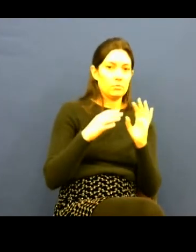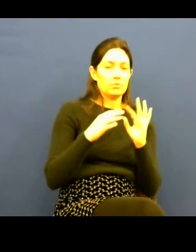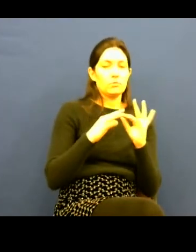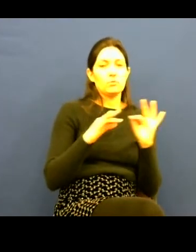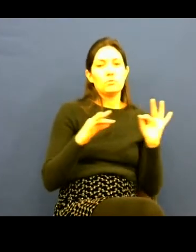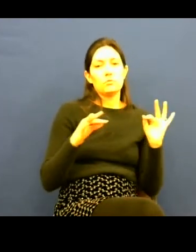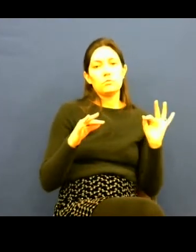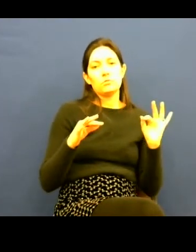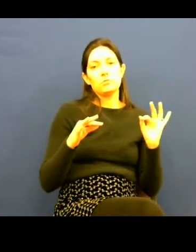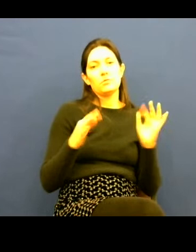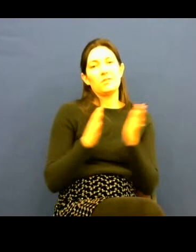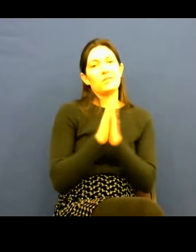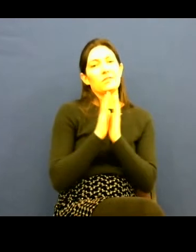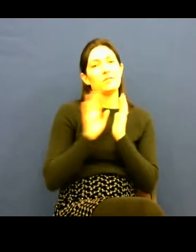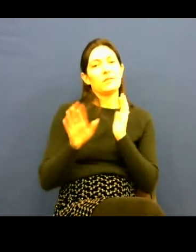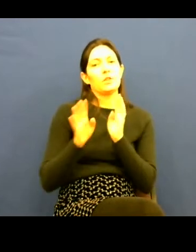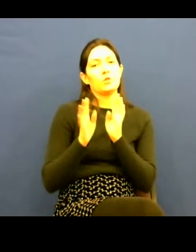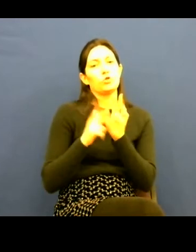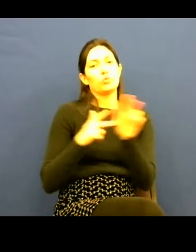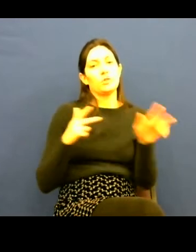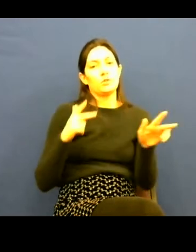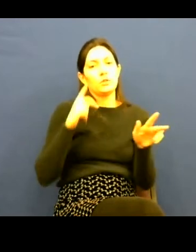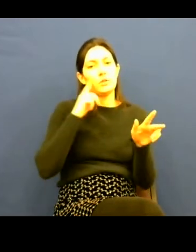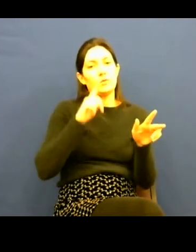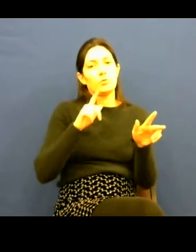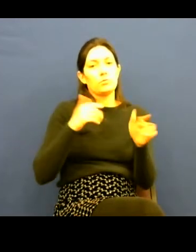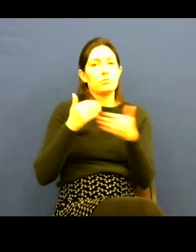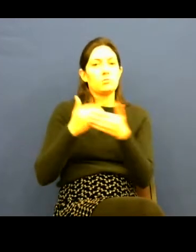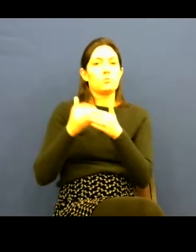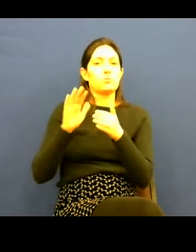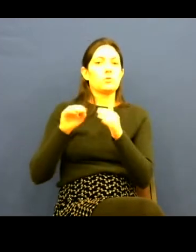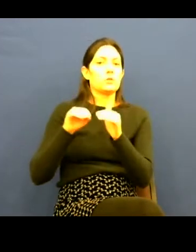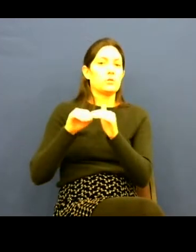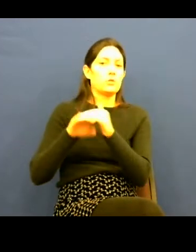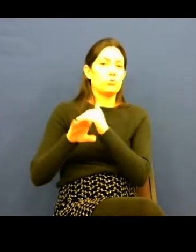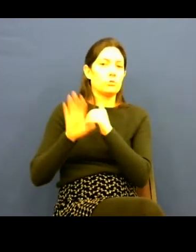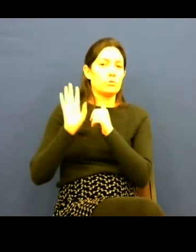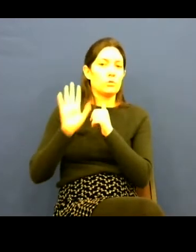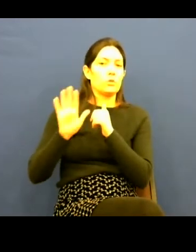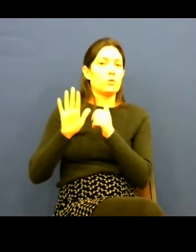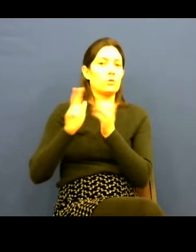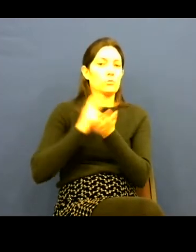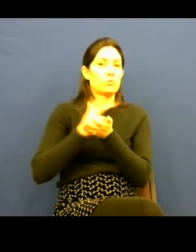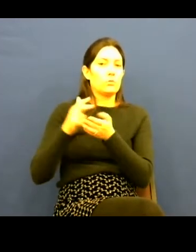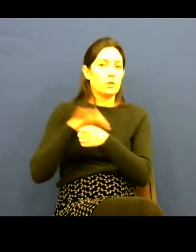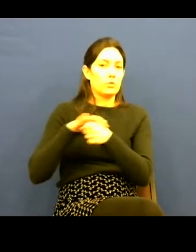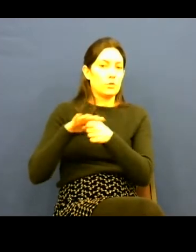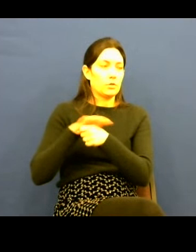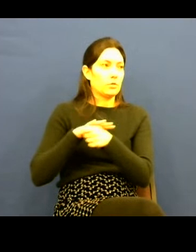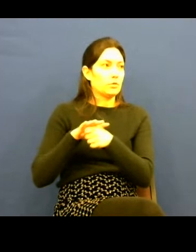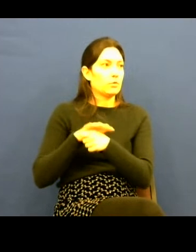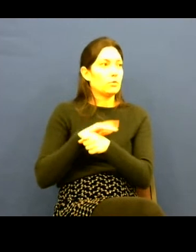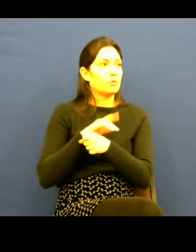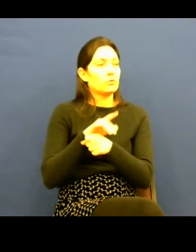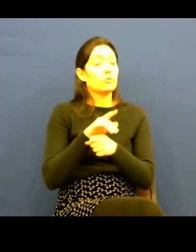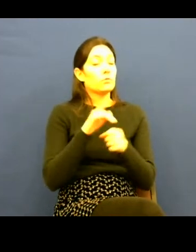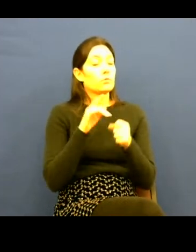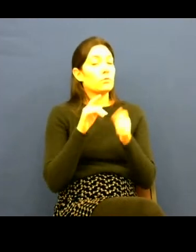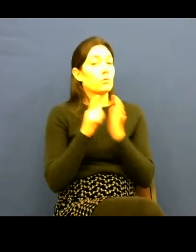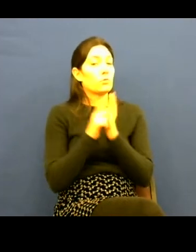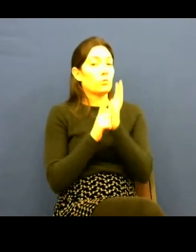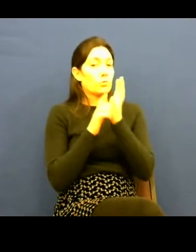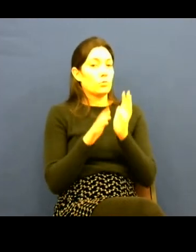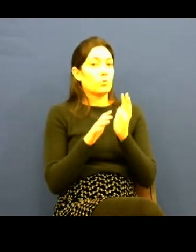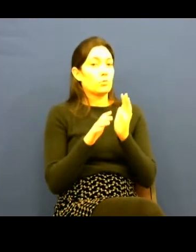their entrance / parking area. So So how about subject to site plan approval by planning board? including one,